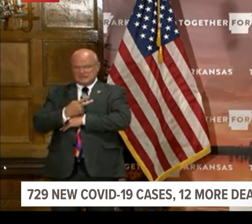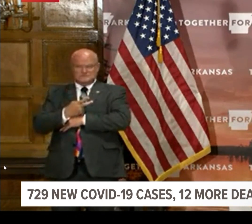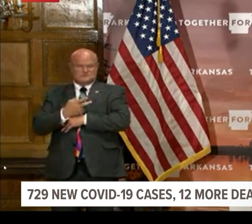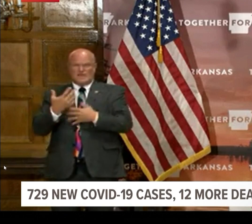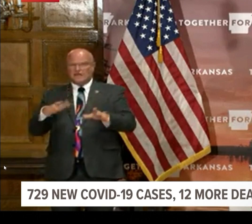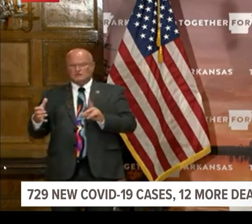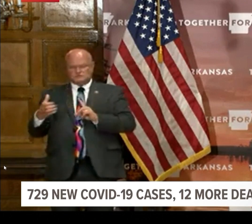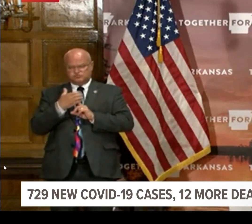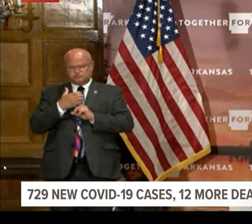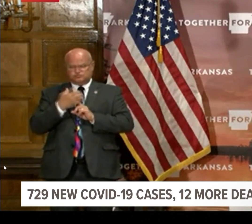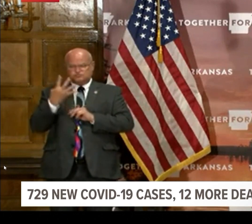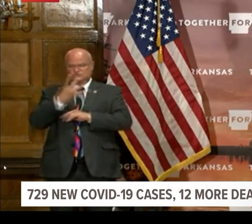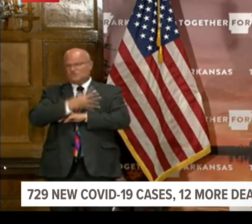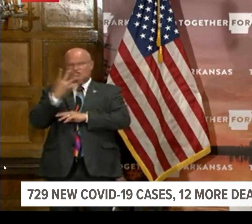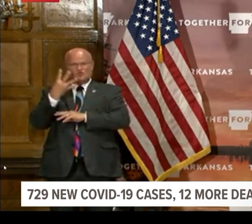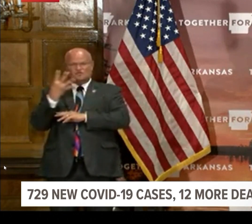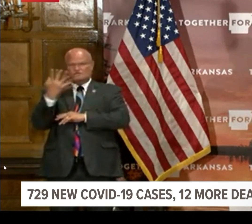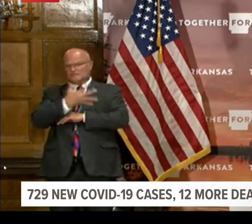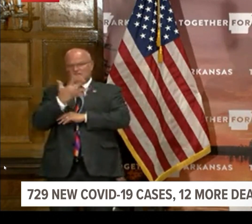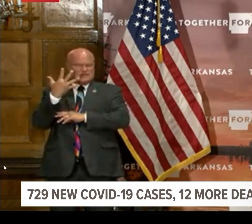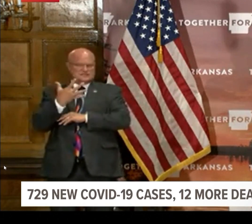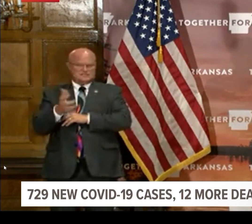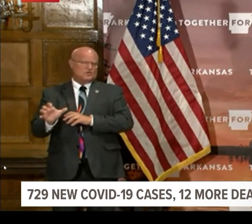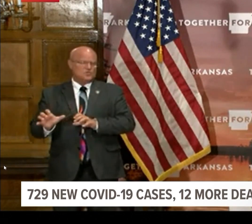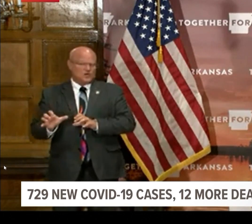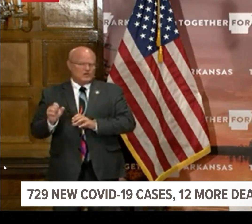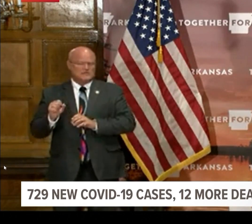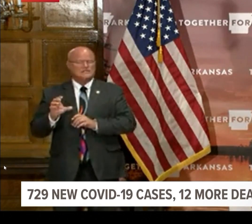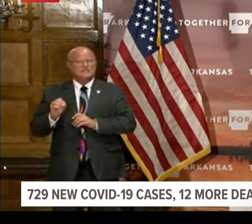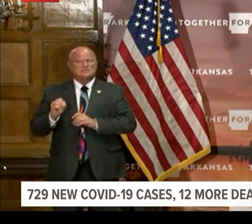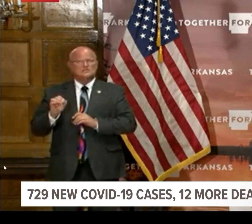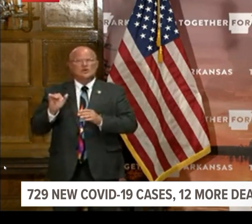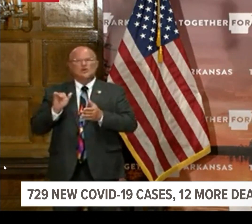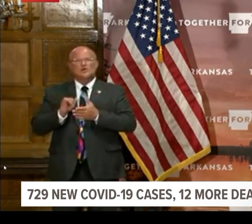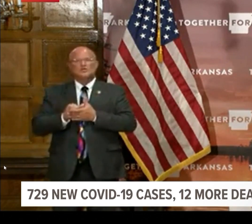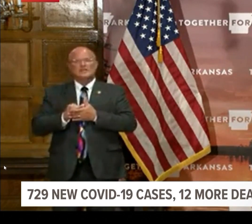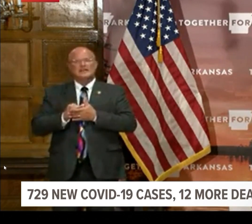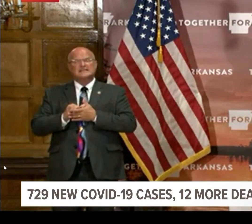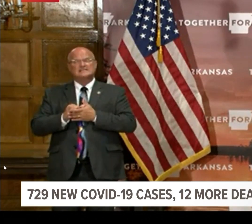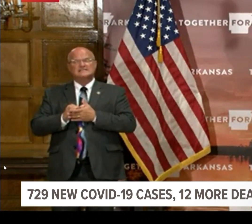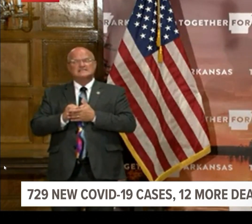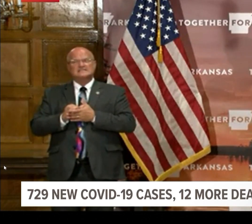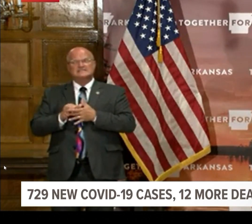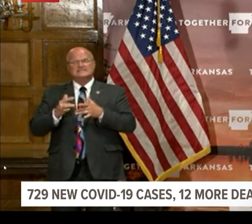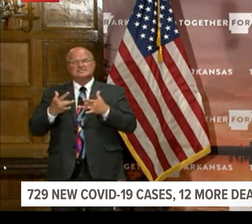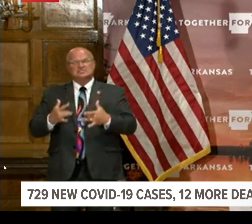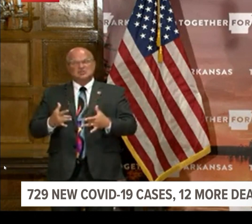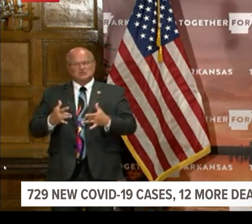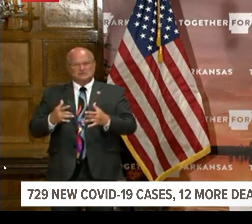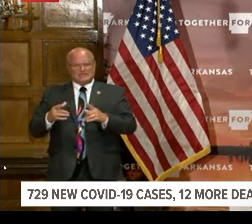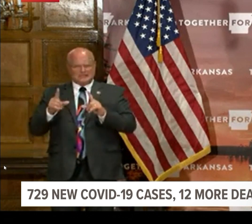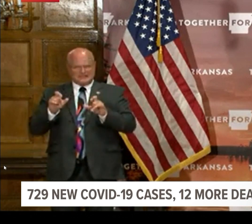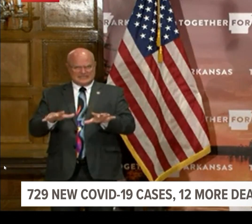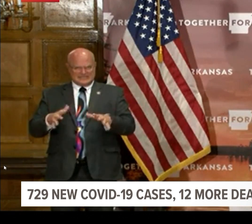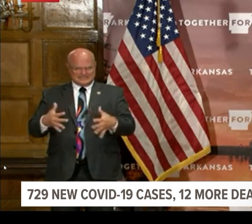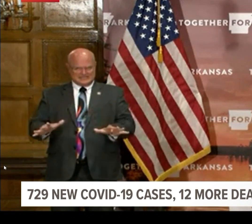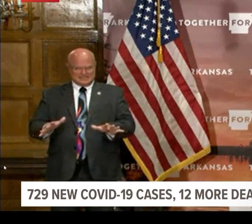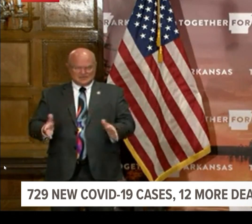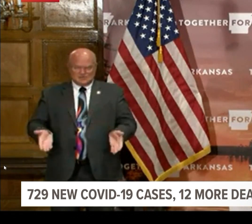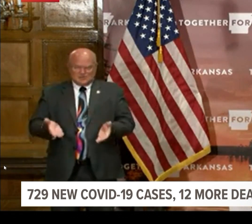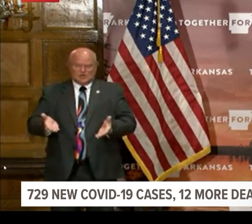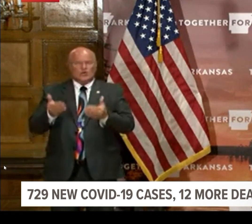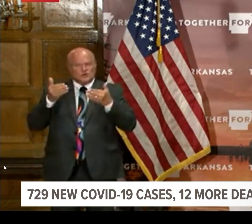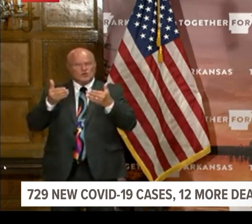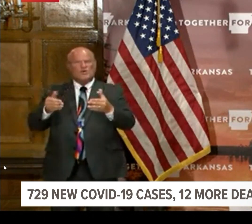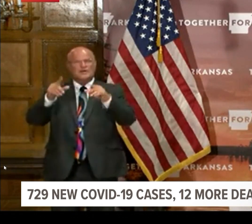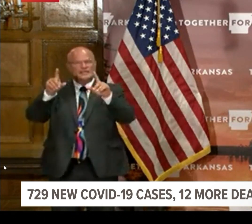to be isolated for those 4 or 5 days, and so that is a discouragement to get the test done. And so we encourage you to